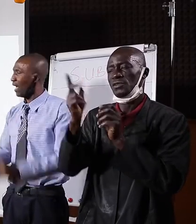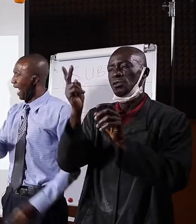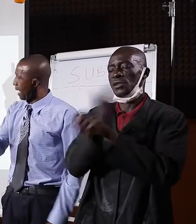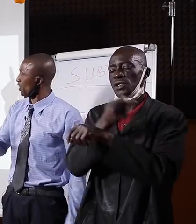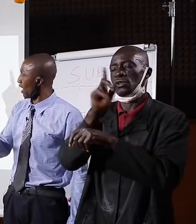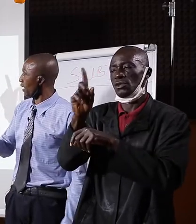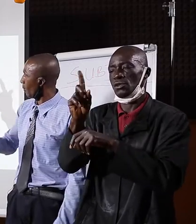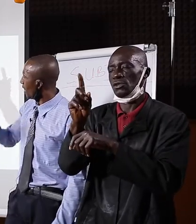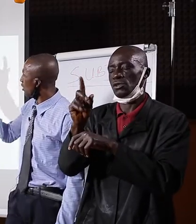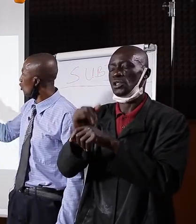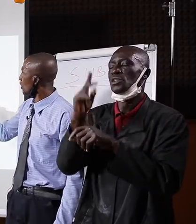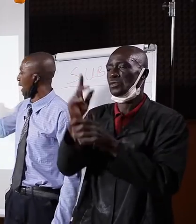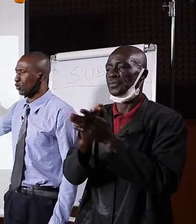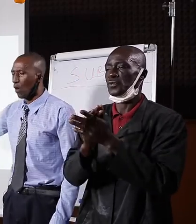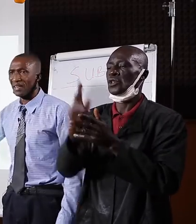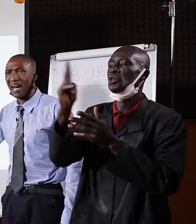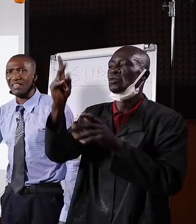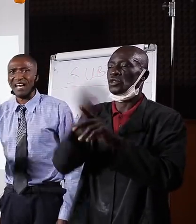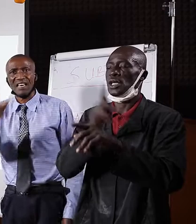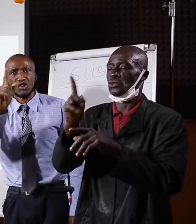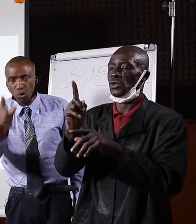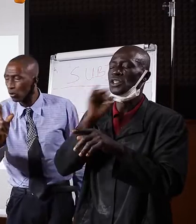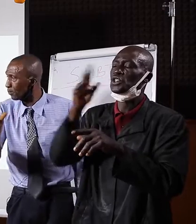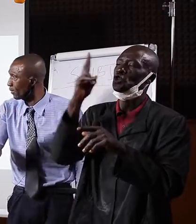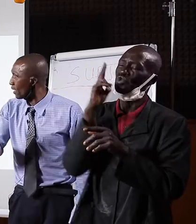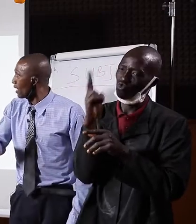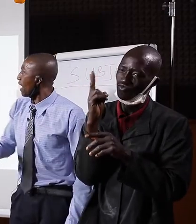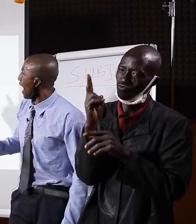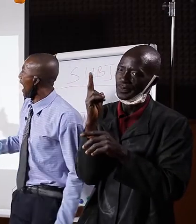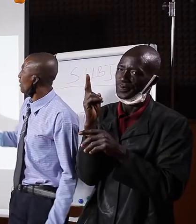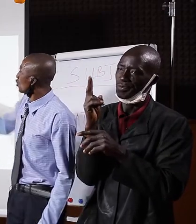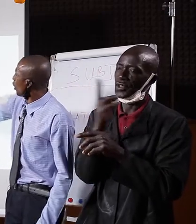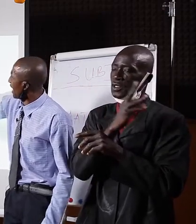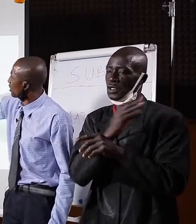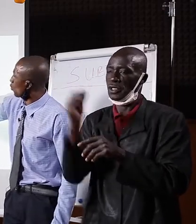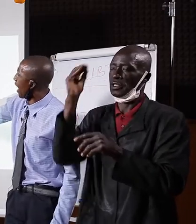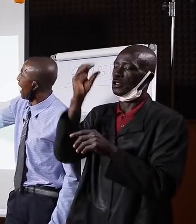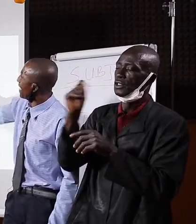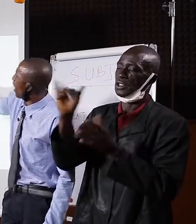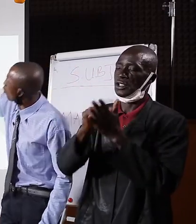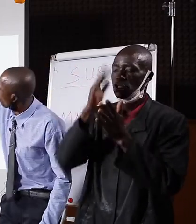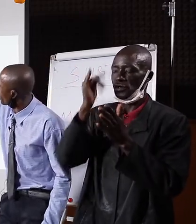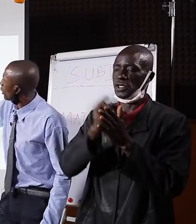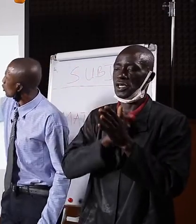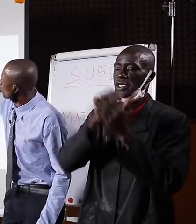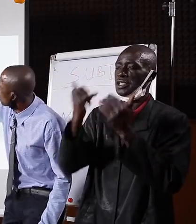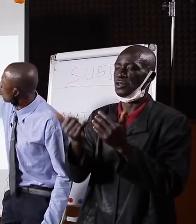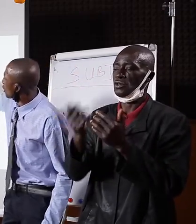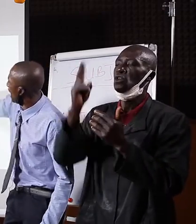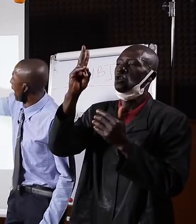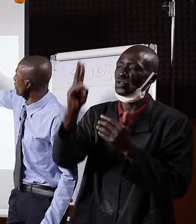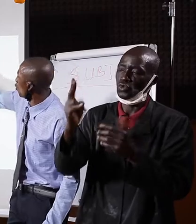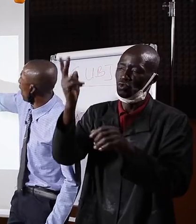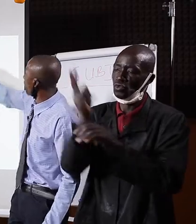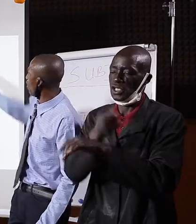1. I am saying 2 times 1, the answer is 2. And so that is why I now wrote